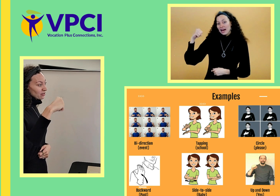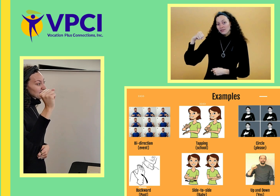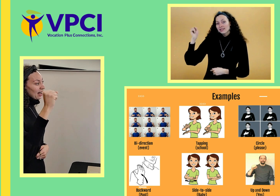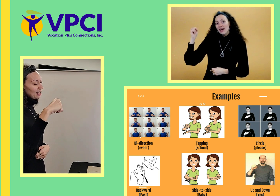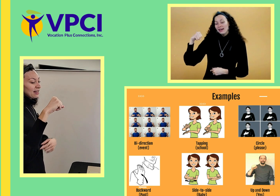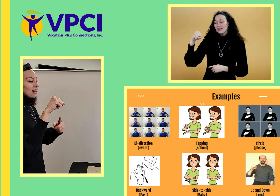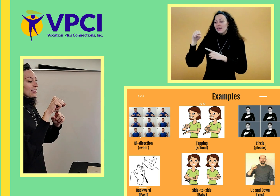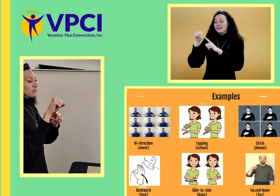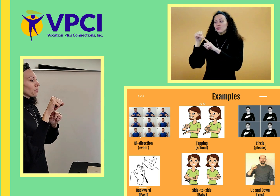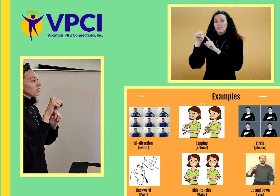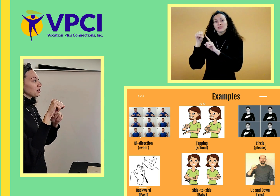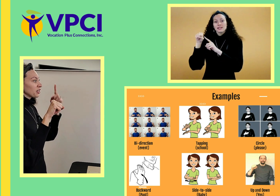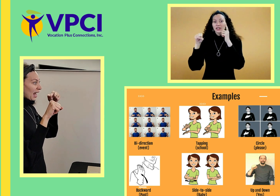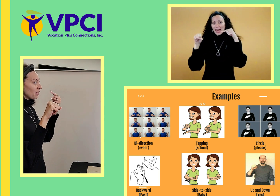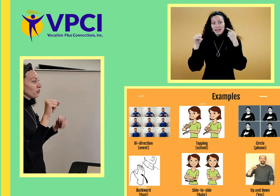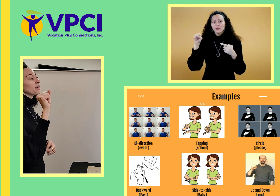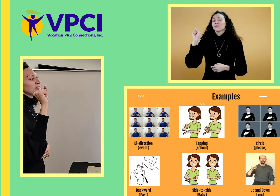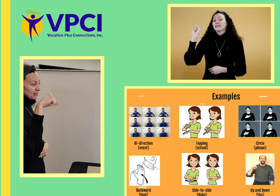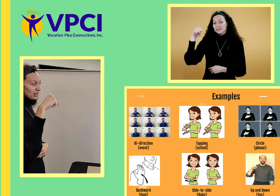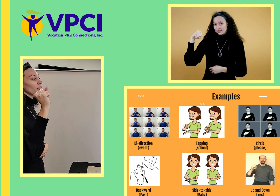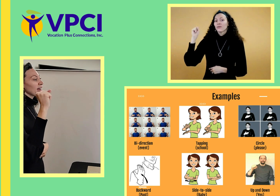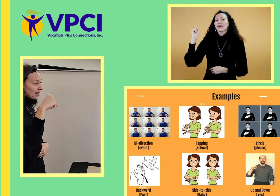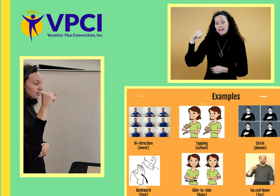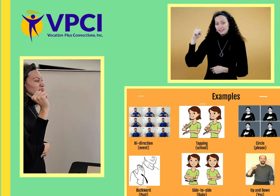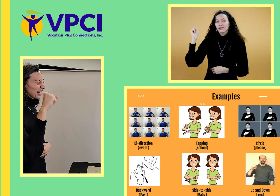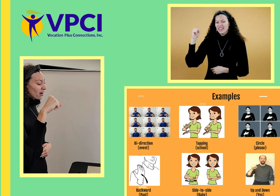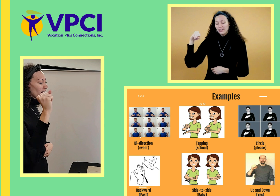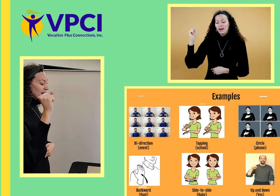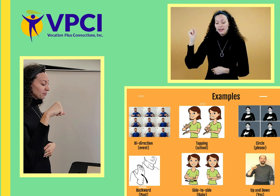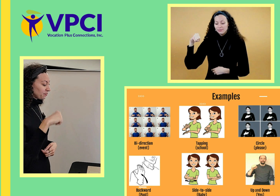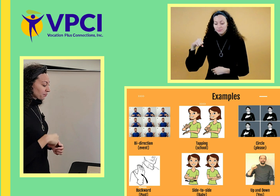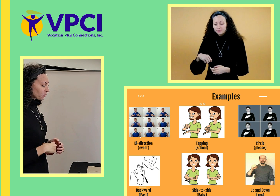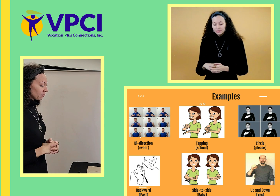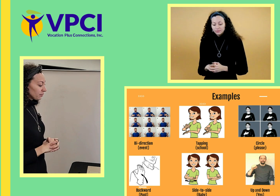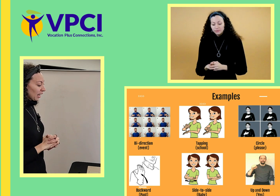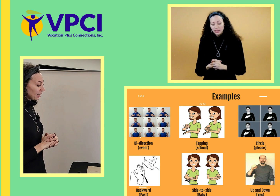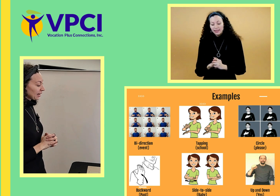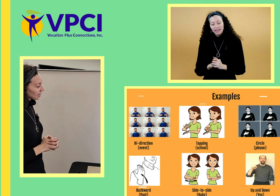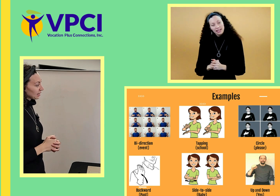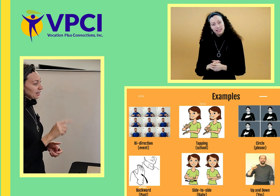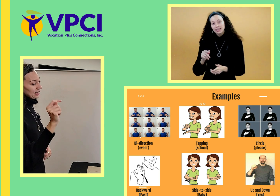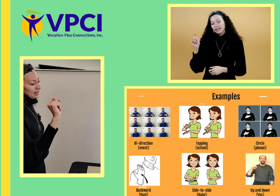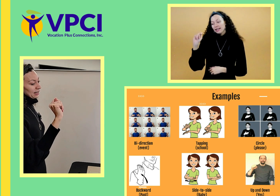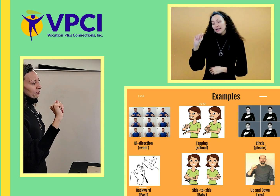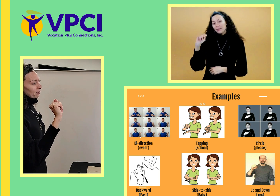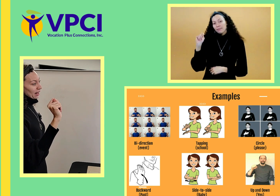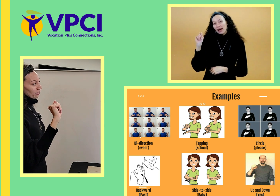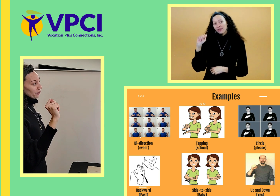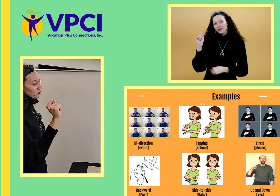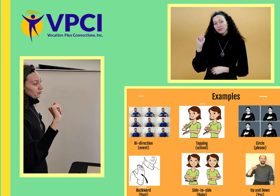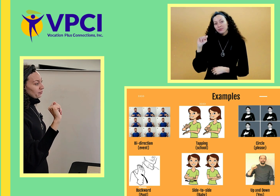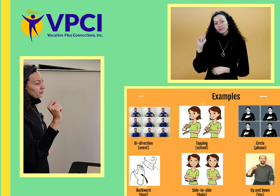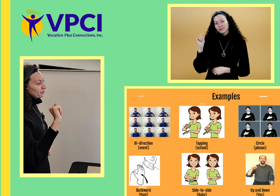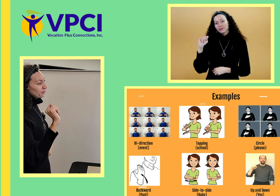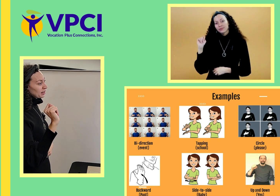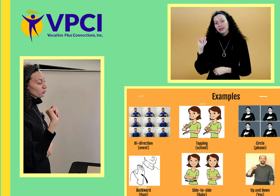and down sigh. This represents your head movement going yes, so it's like a nodding. And then lastly,